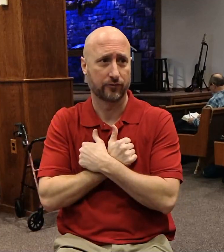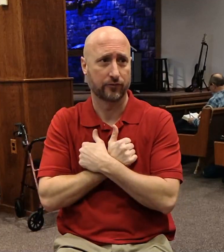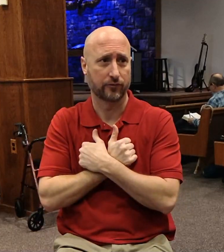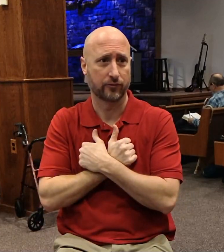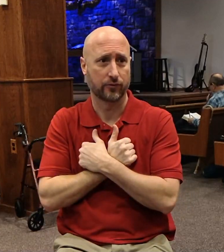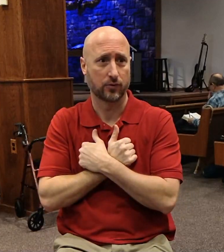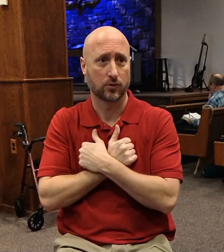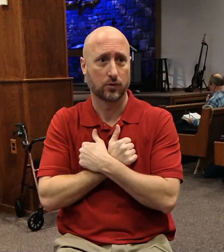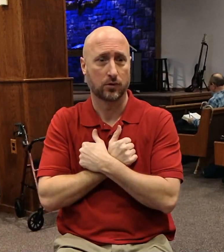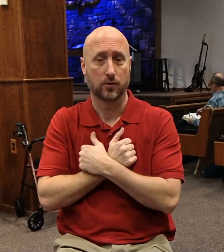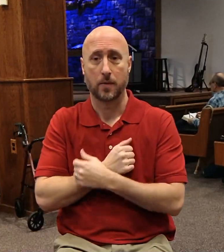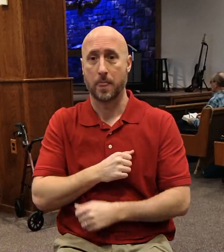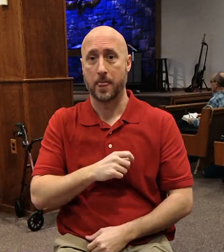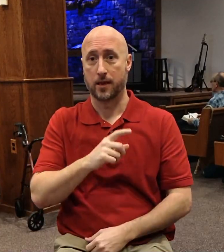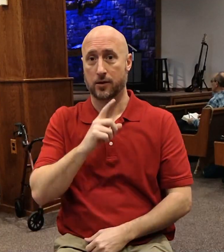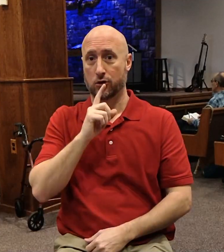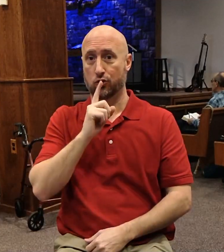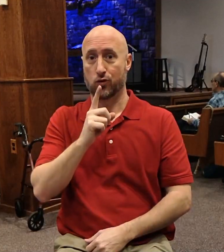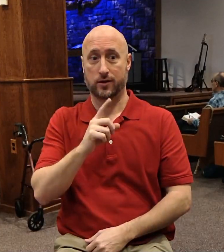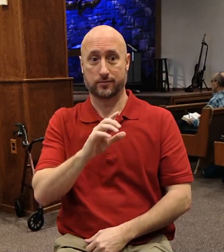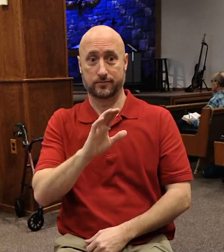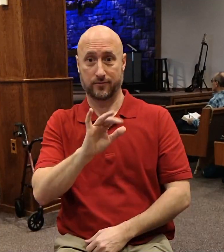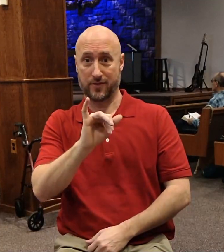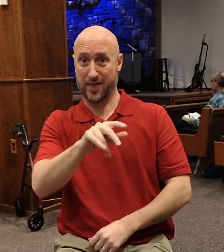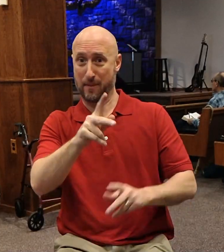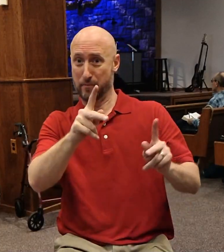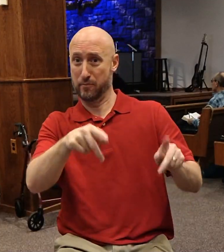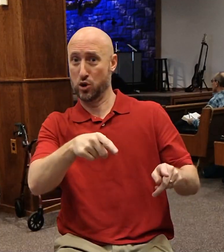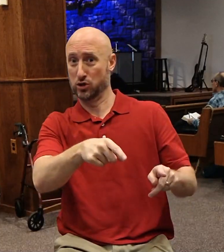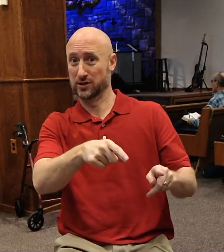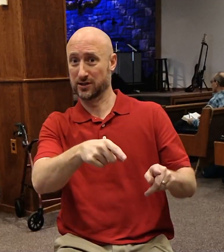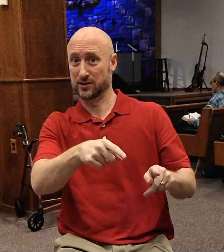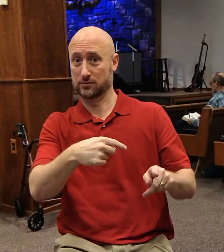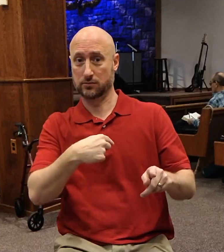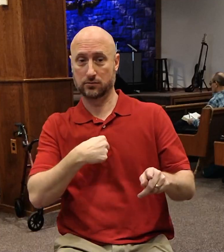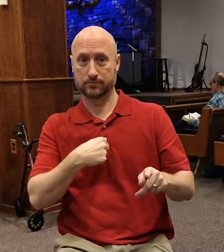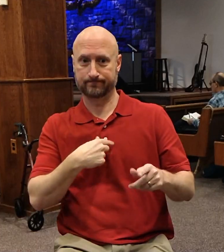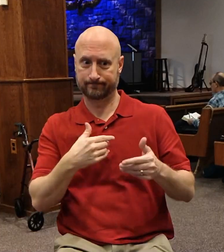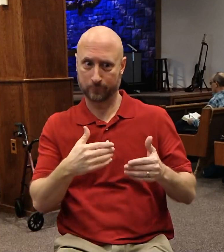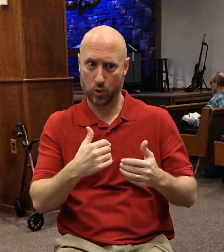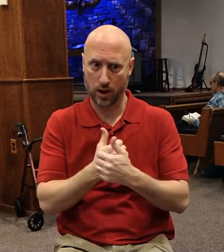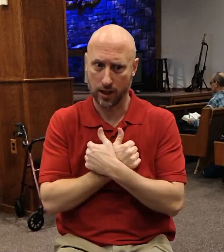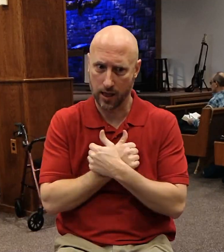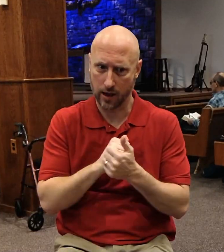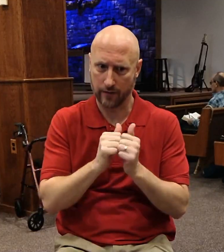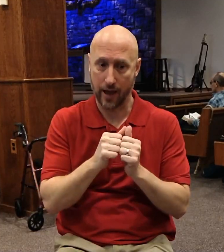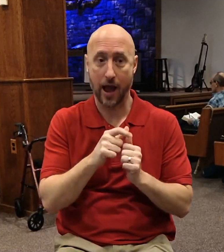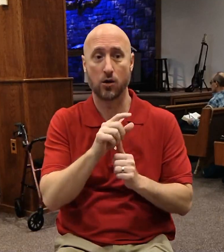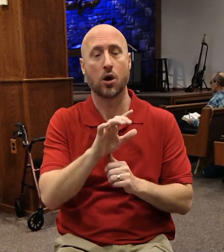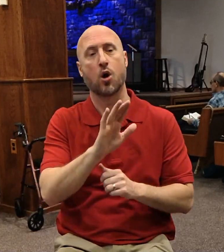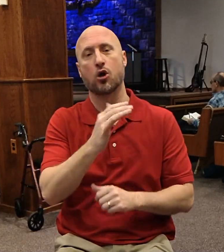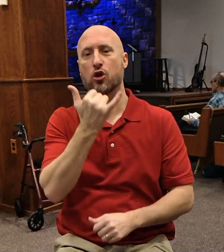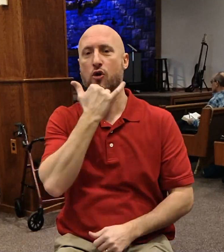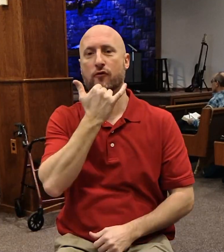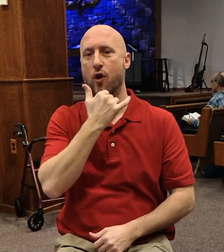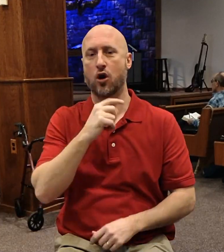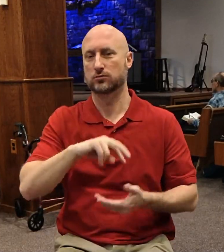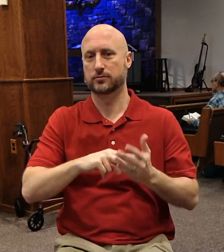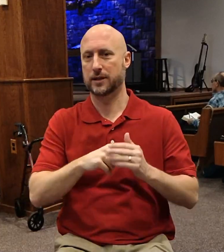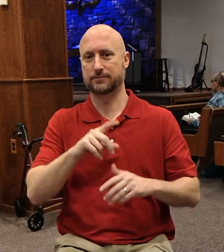superior to the faults of its object. This love is superior